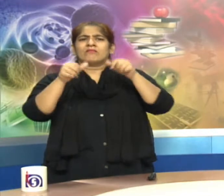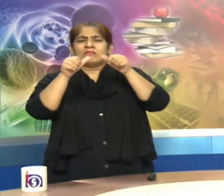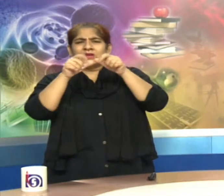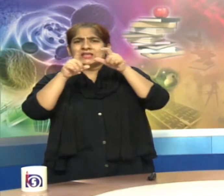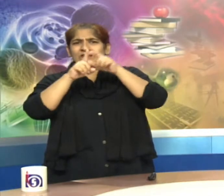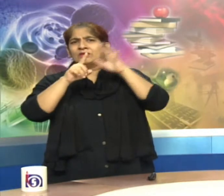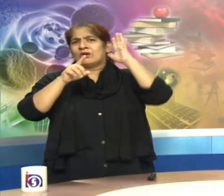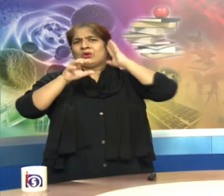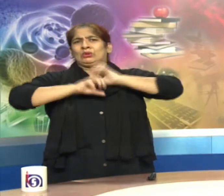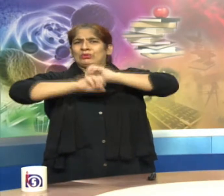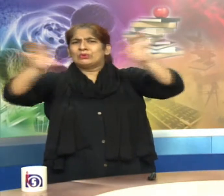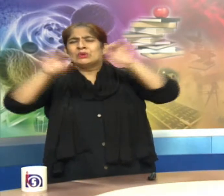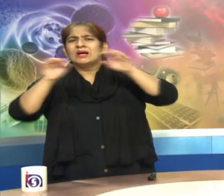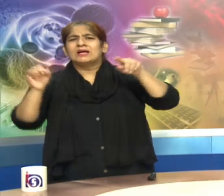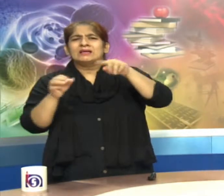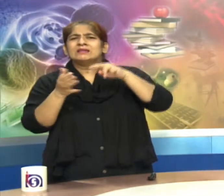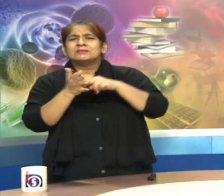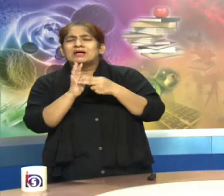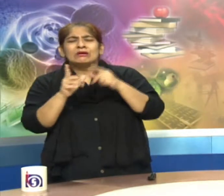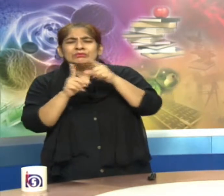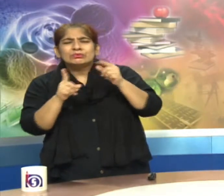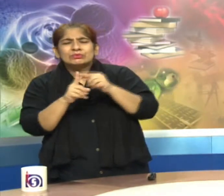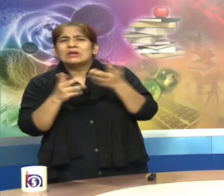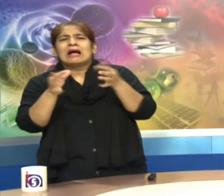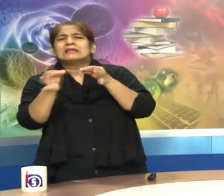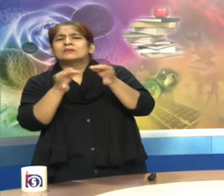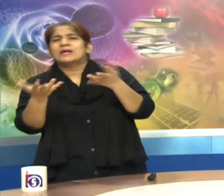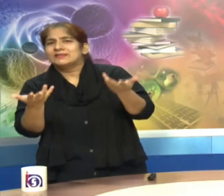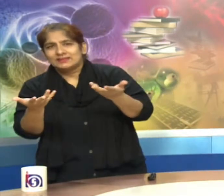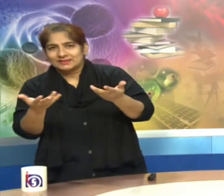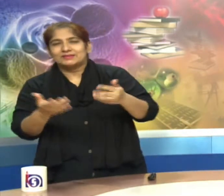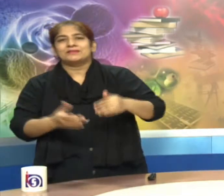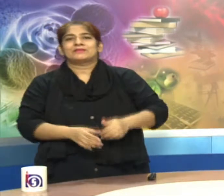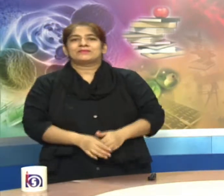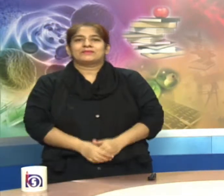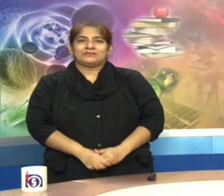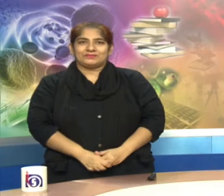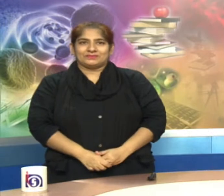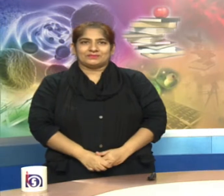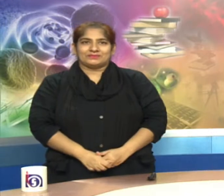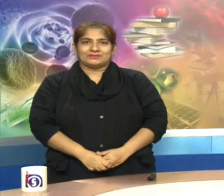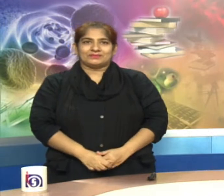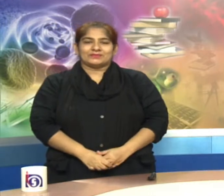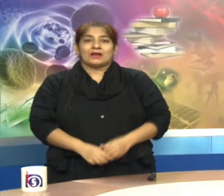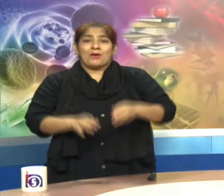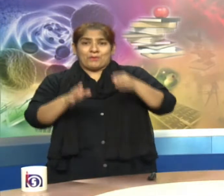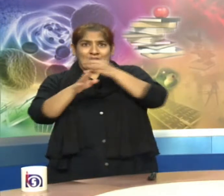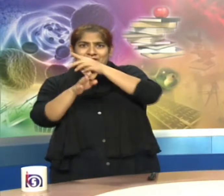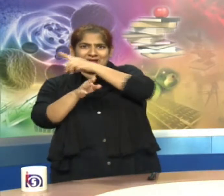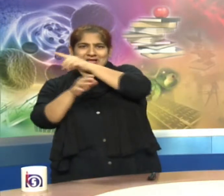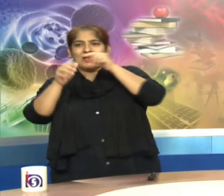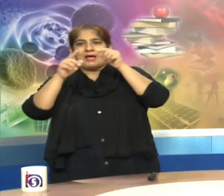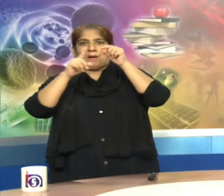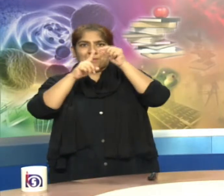Question number 6 is also about the advertising. The question is, you have to explain the concept